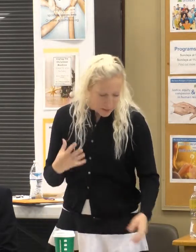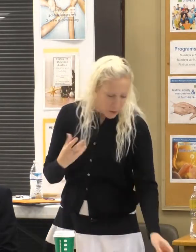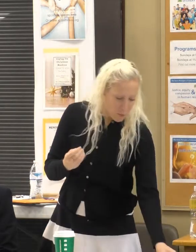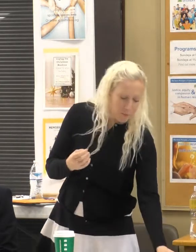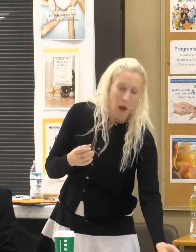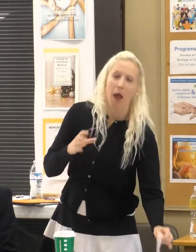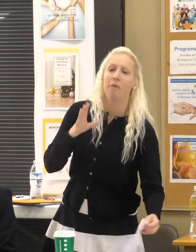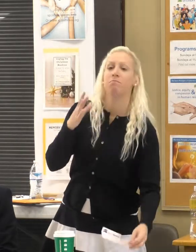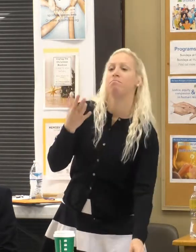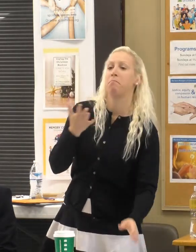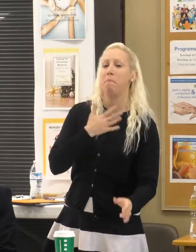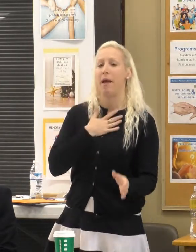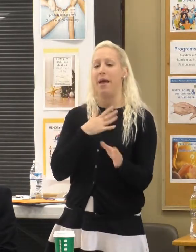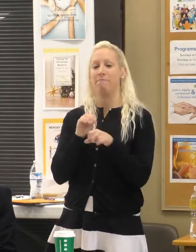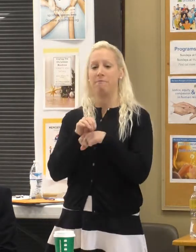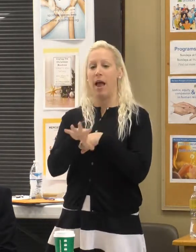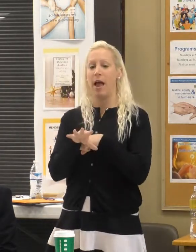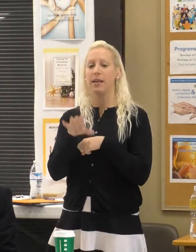Yeah.